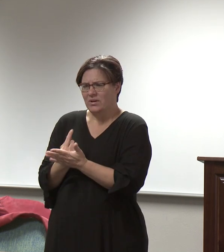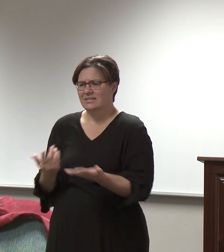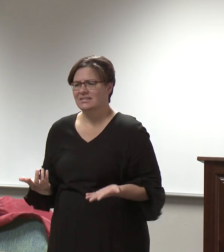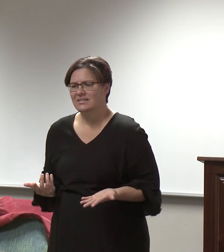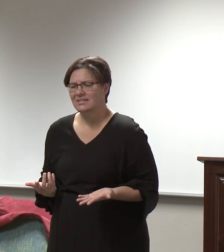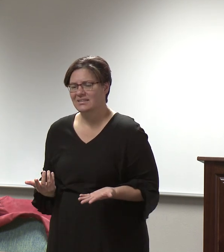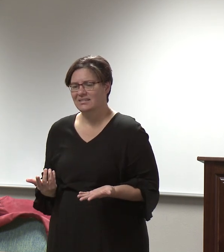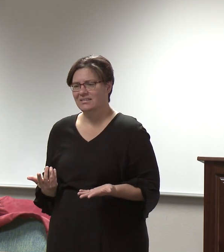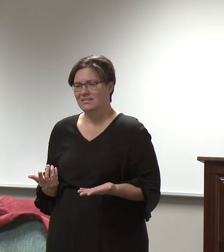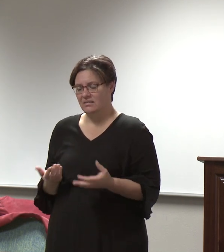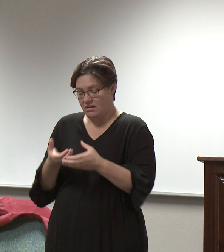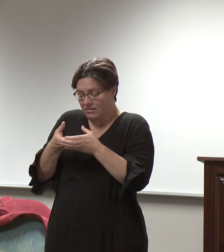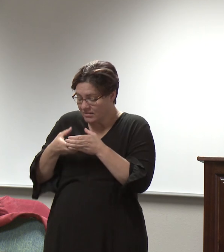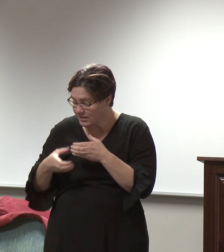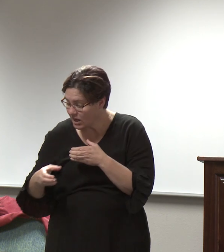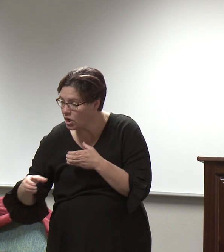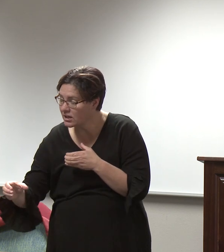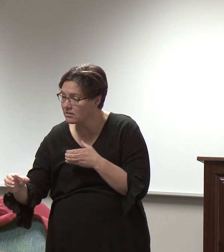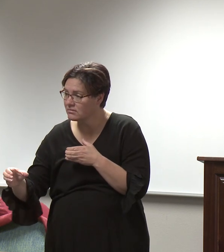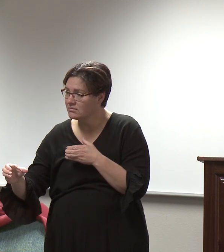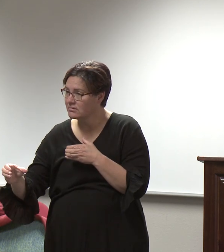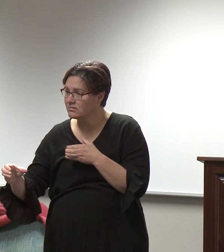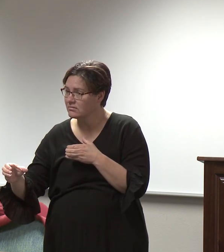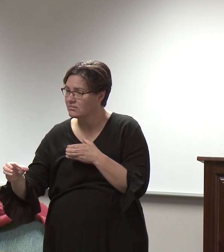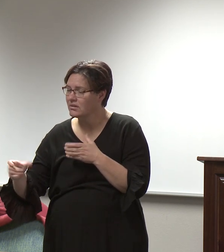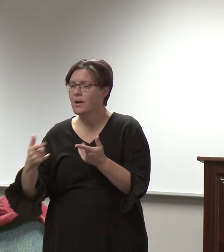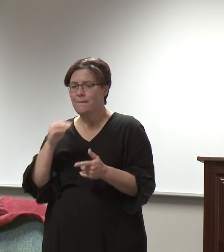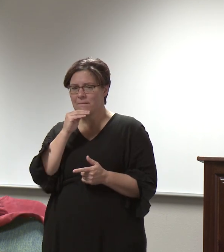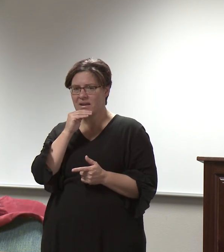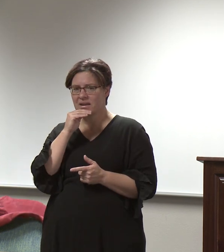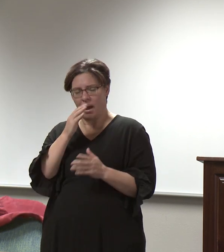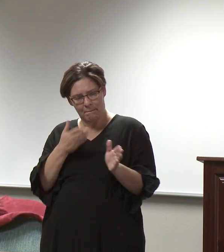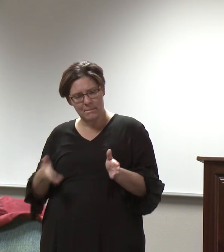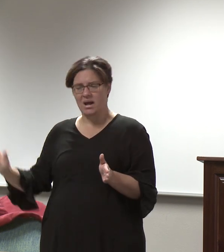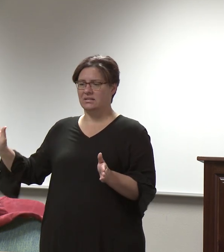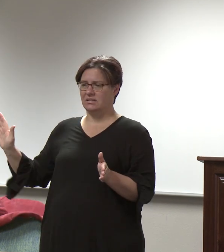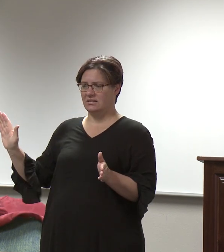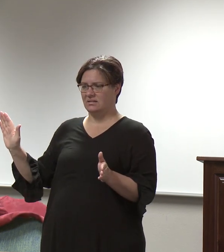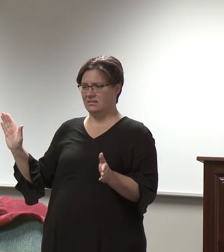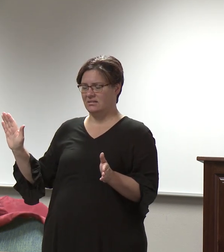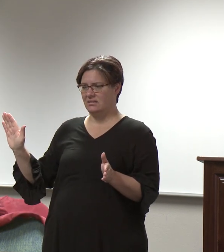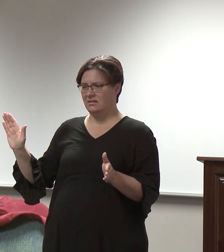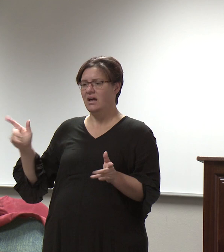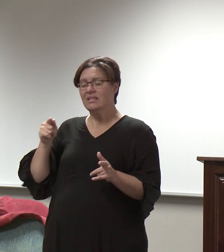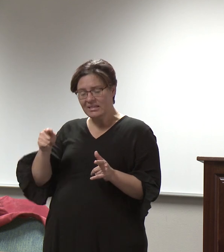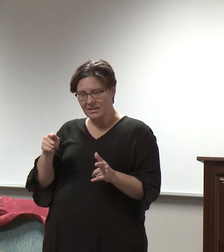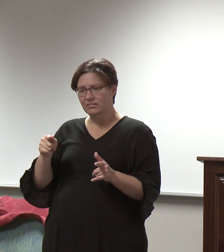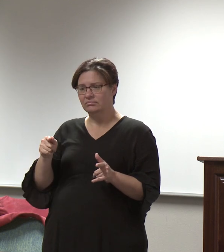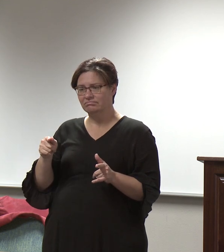fact, decolonizing is not a question of the past. It's our present. It's a struggle that has to be